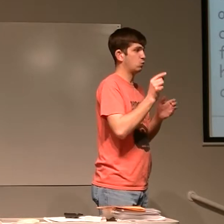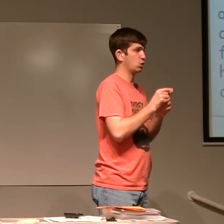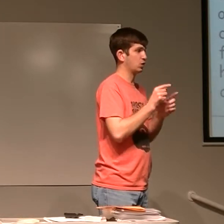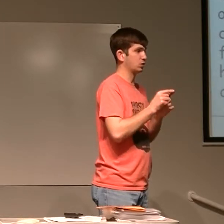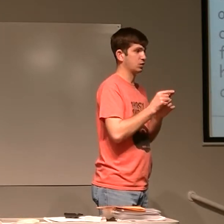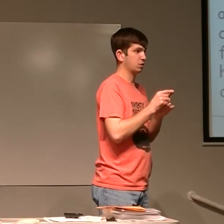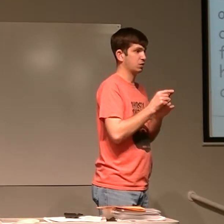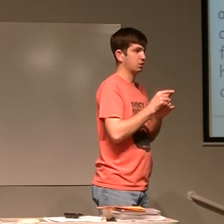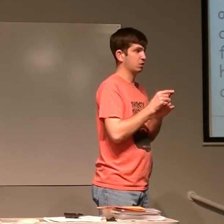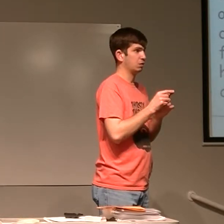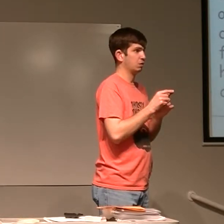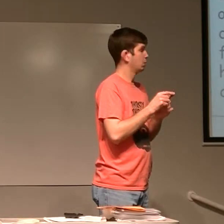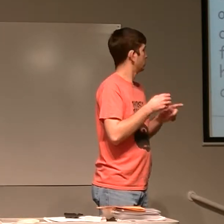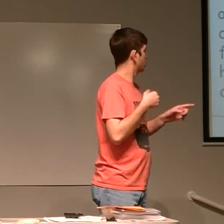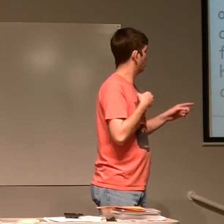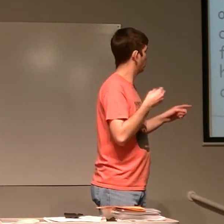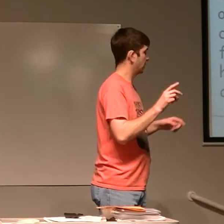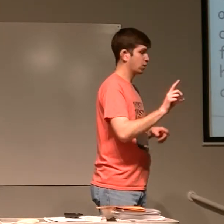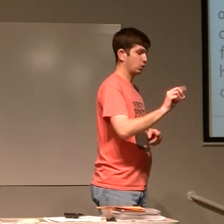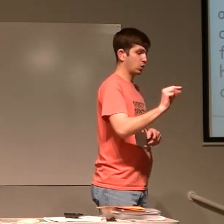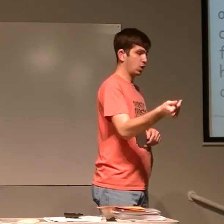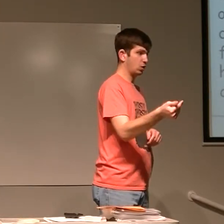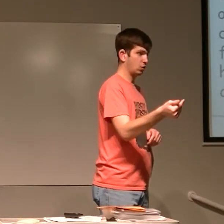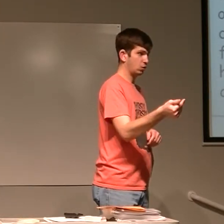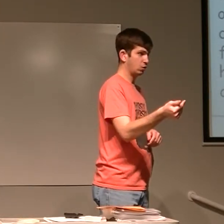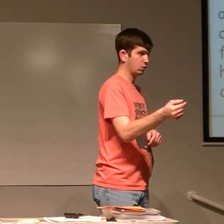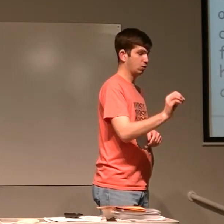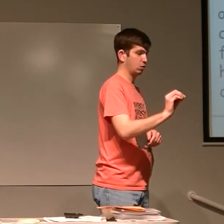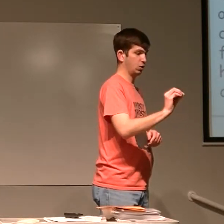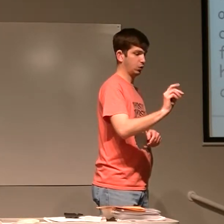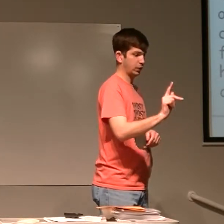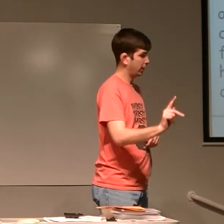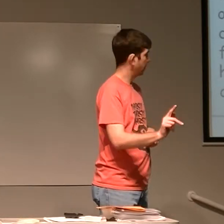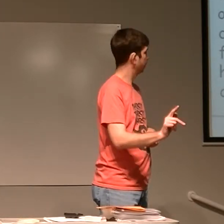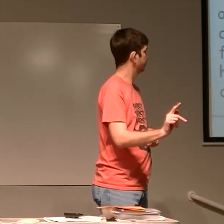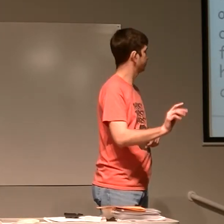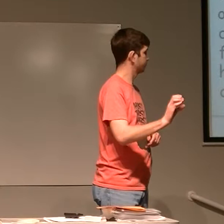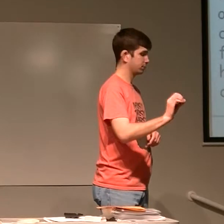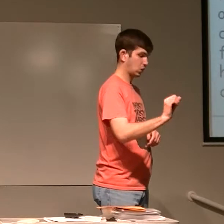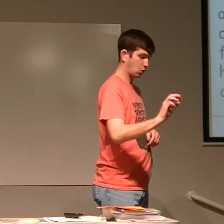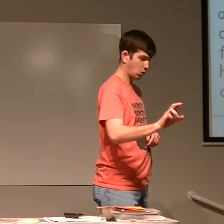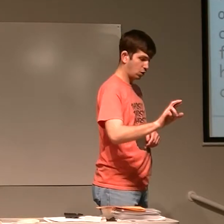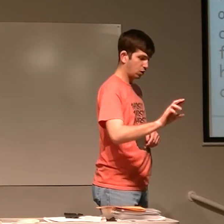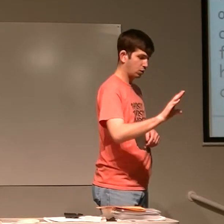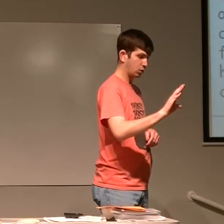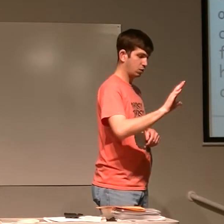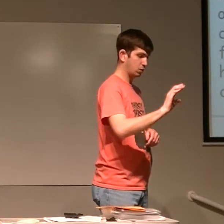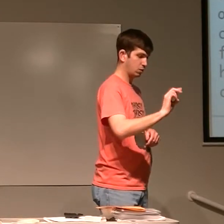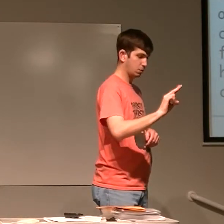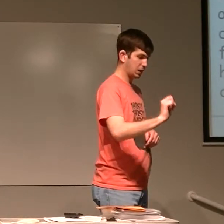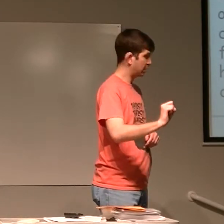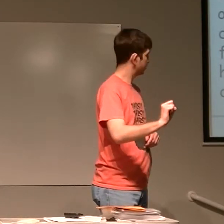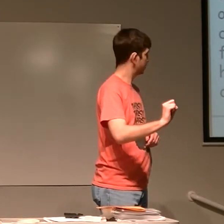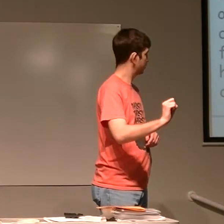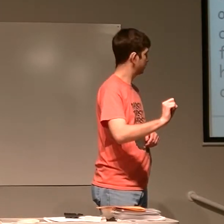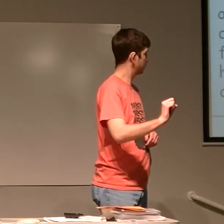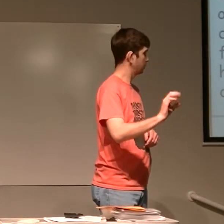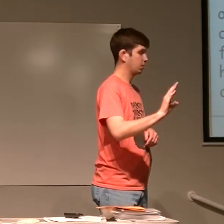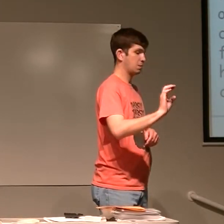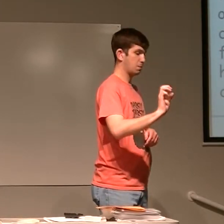words. So if I go dog, okay, car, bus,